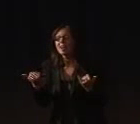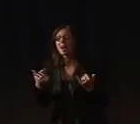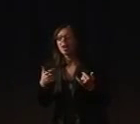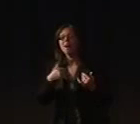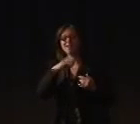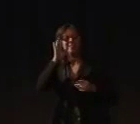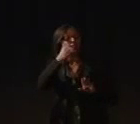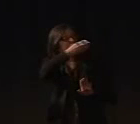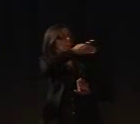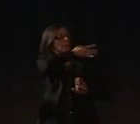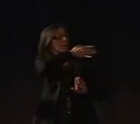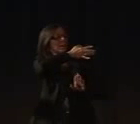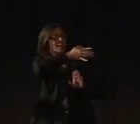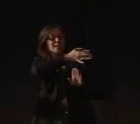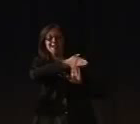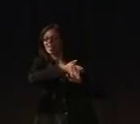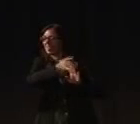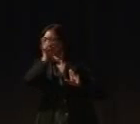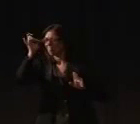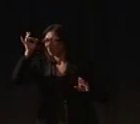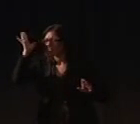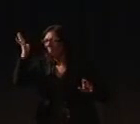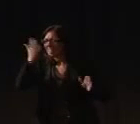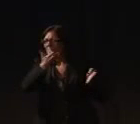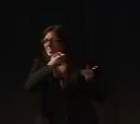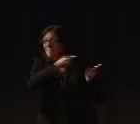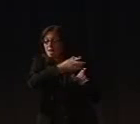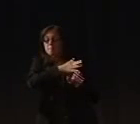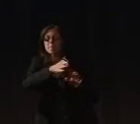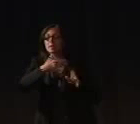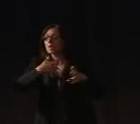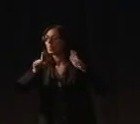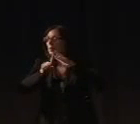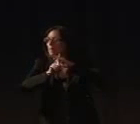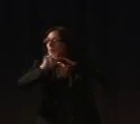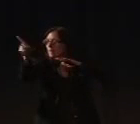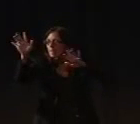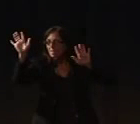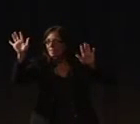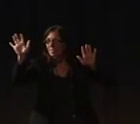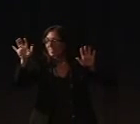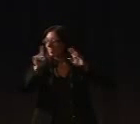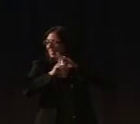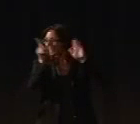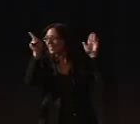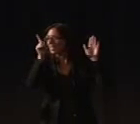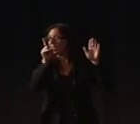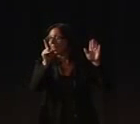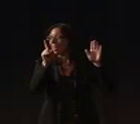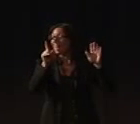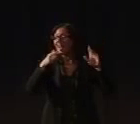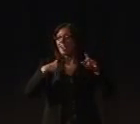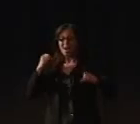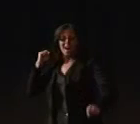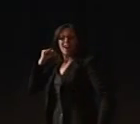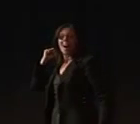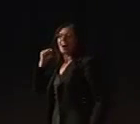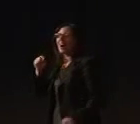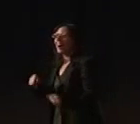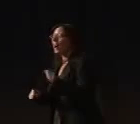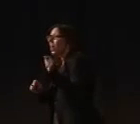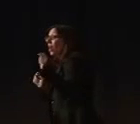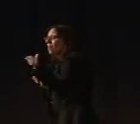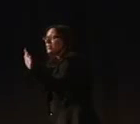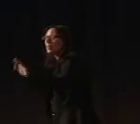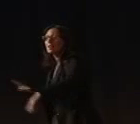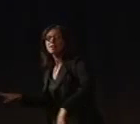past. And then while we were away, we turn around and we see something else, which is even